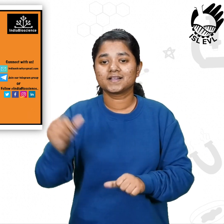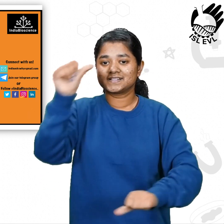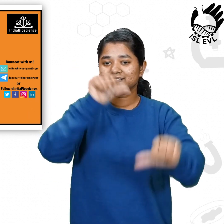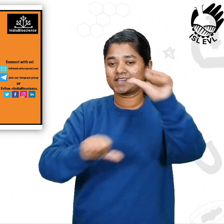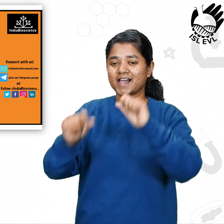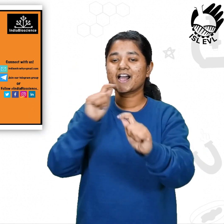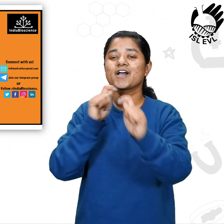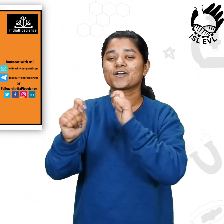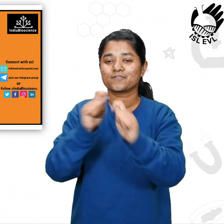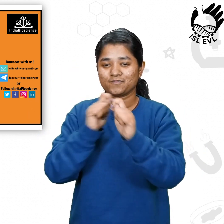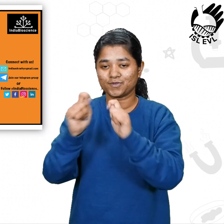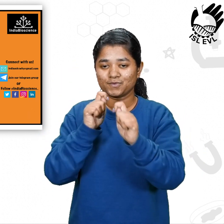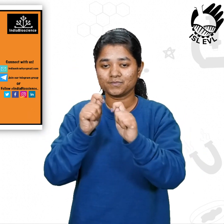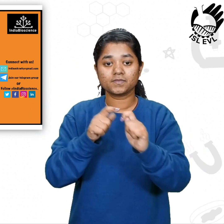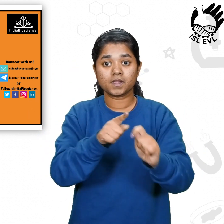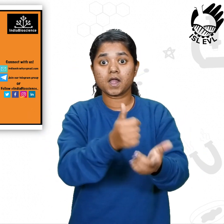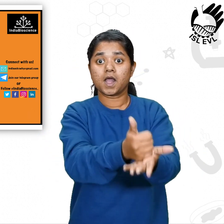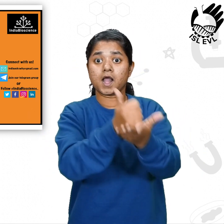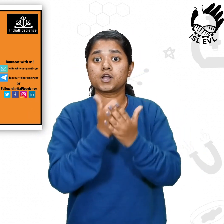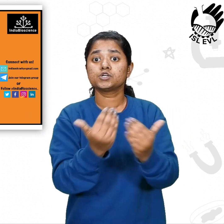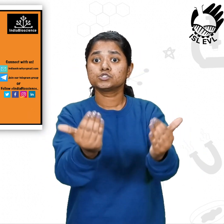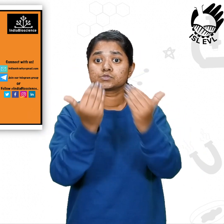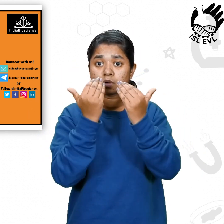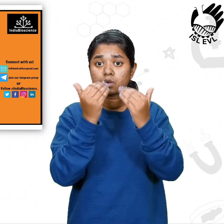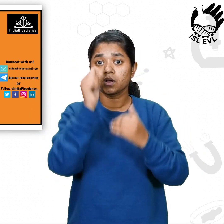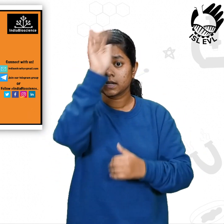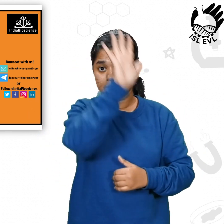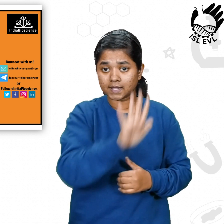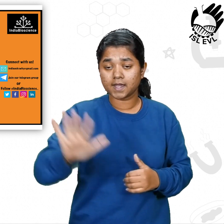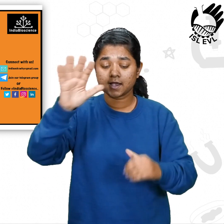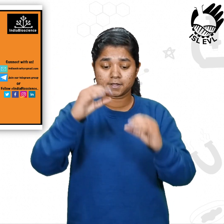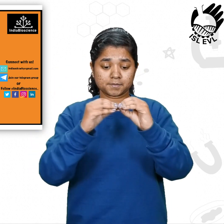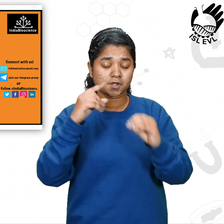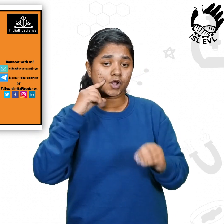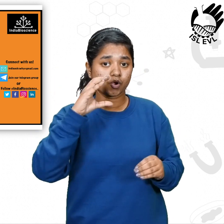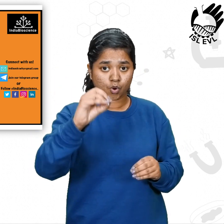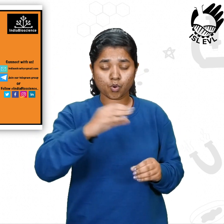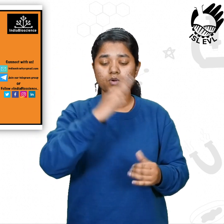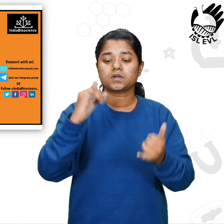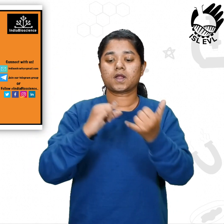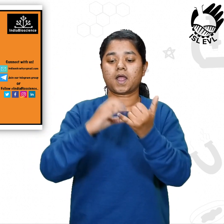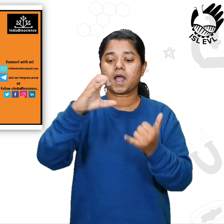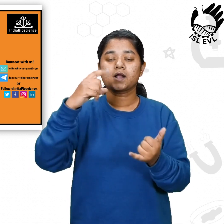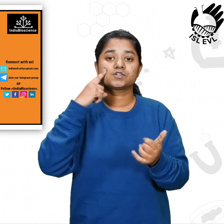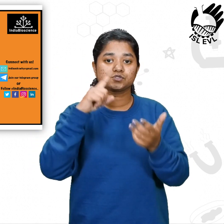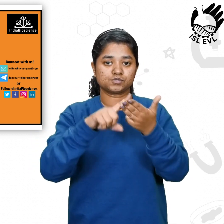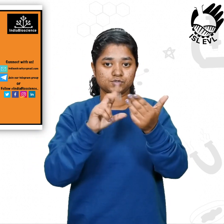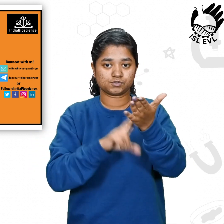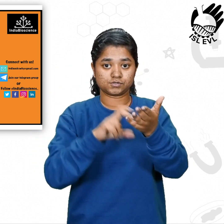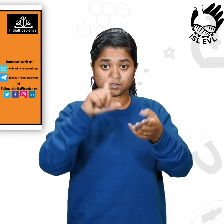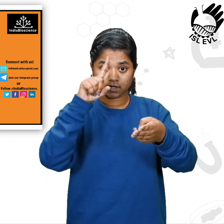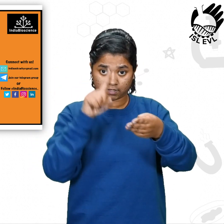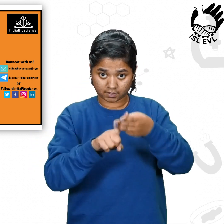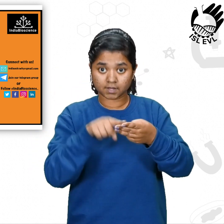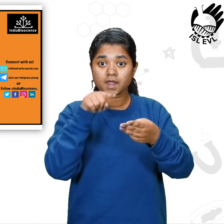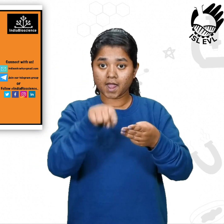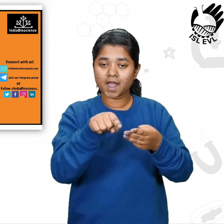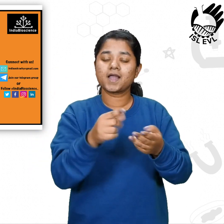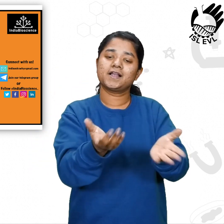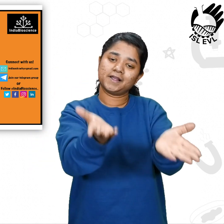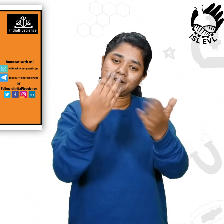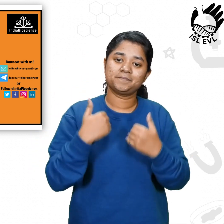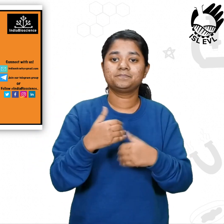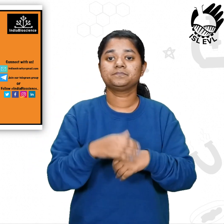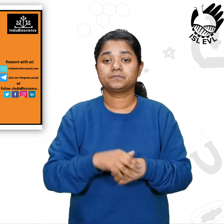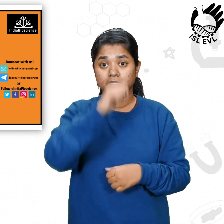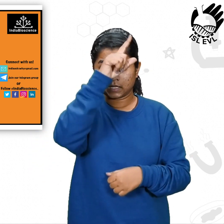podcast supported by India Bioscience. where we do the research for you to get smarter. Join us as India becomes